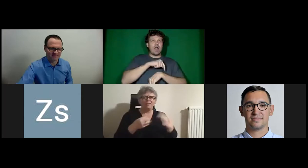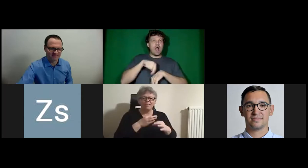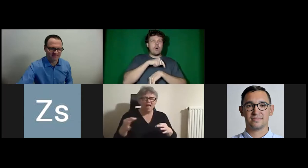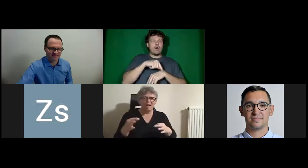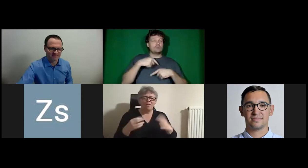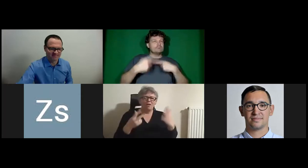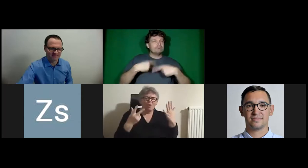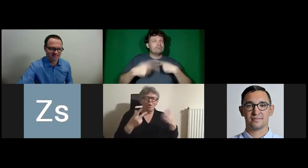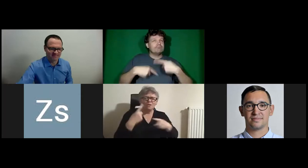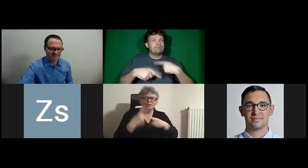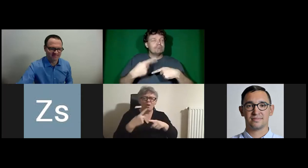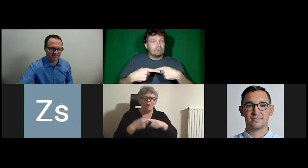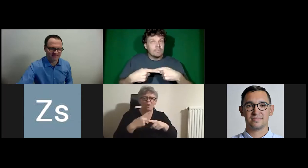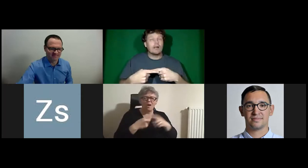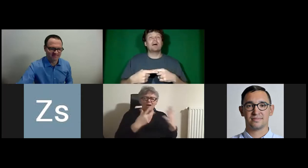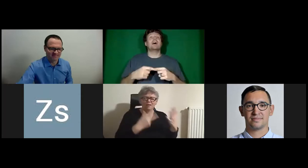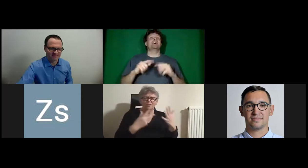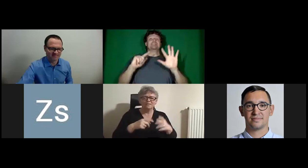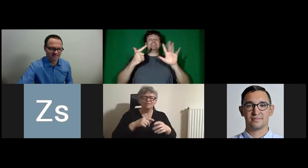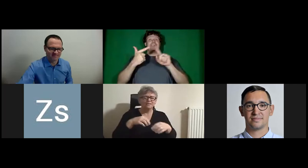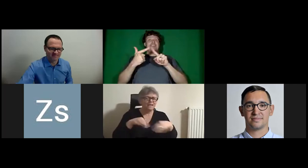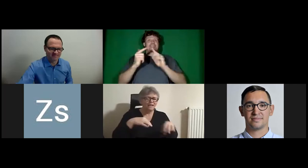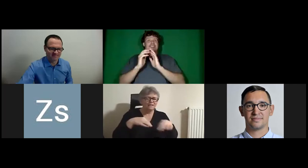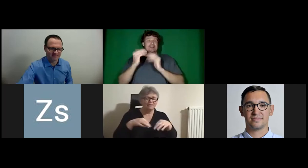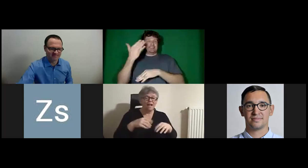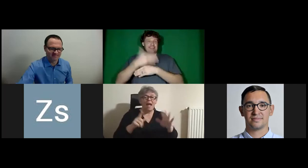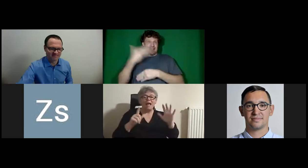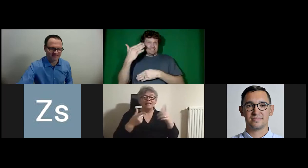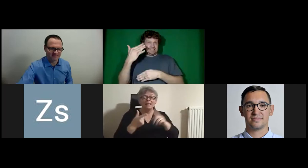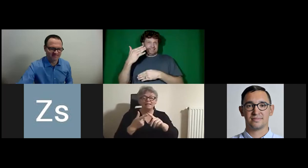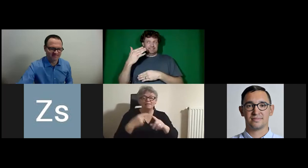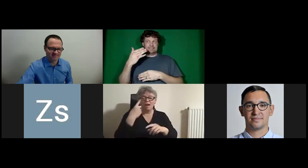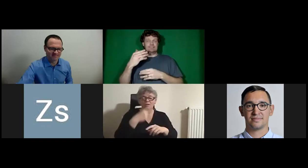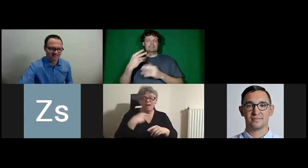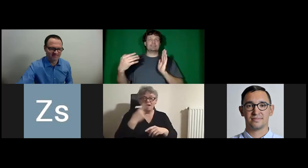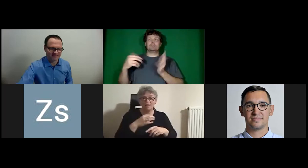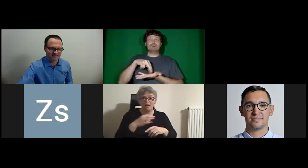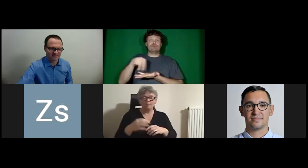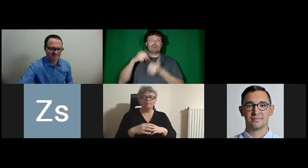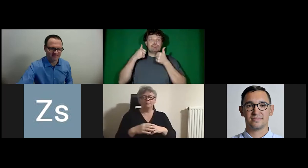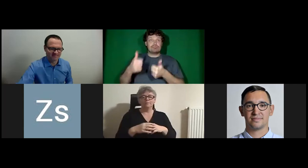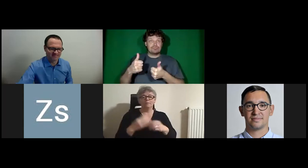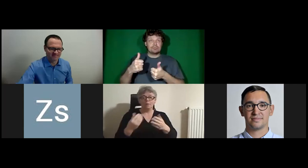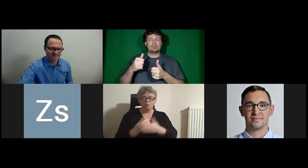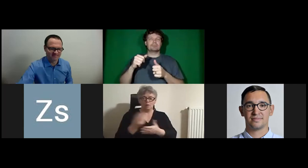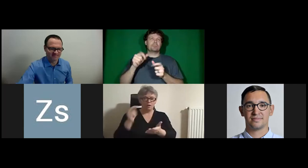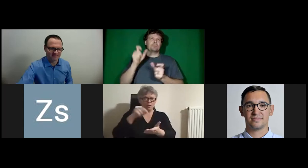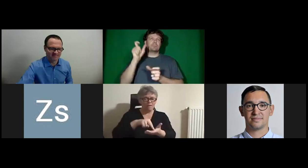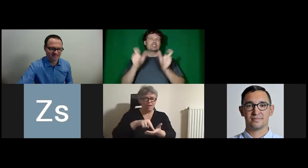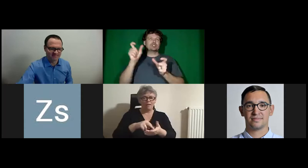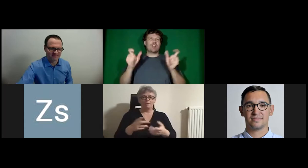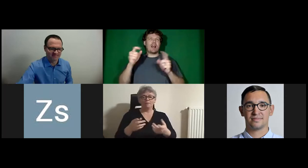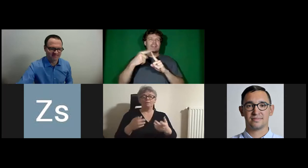Same rhythm, 6 days of training, 8 hours a day, and on day seven, the TV show